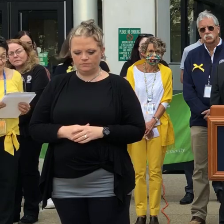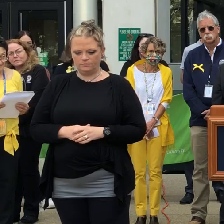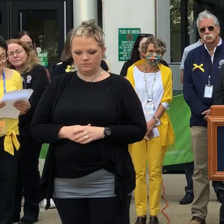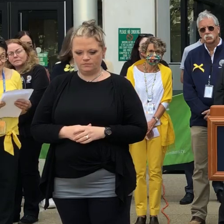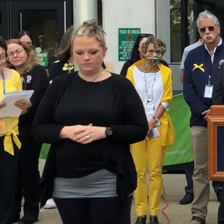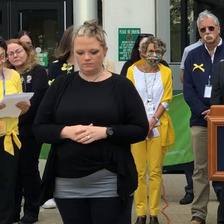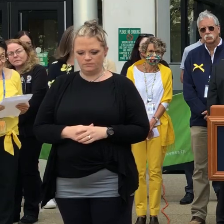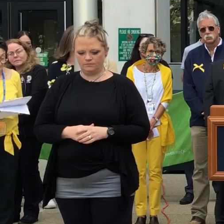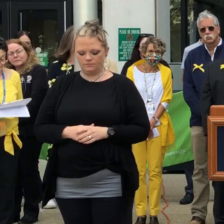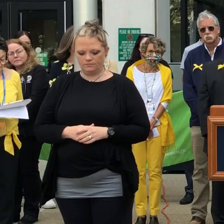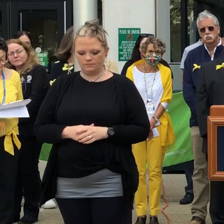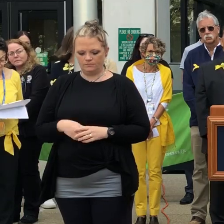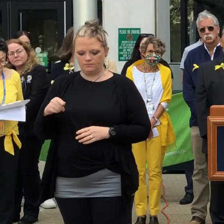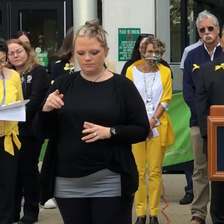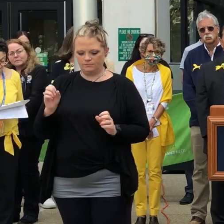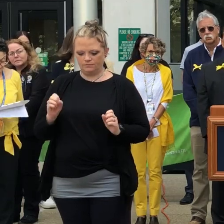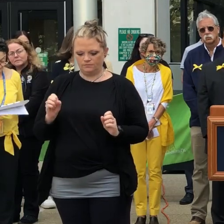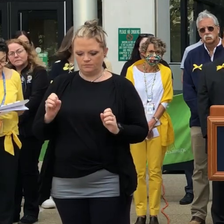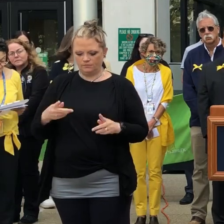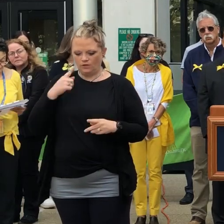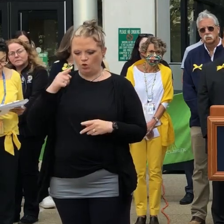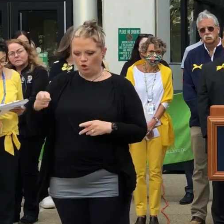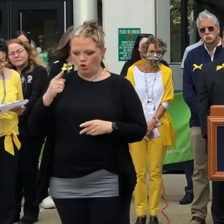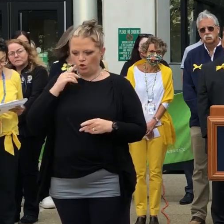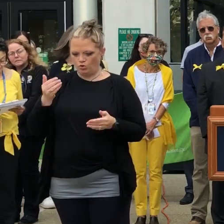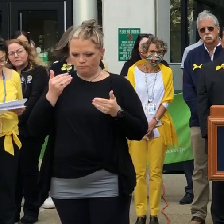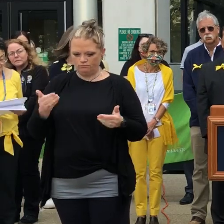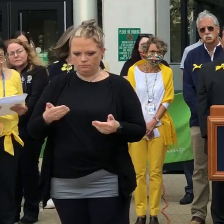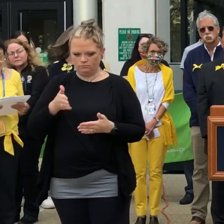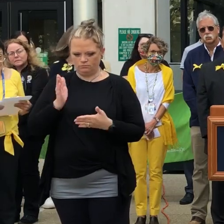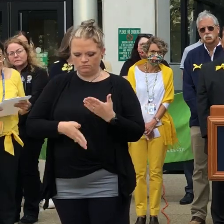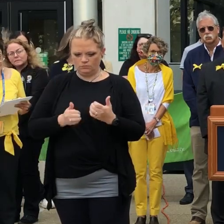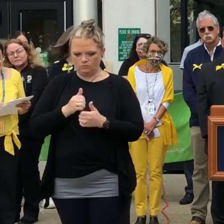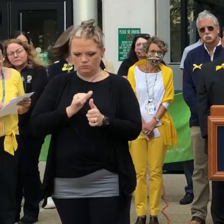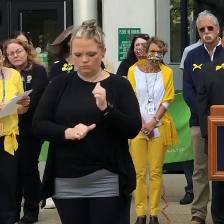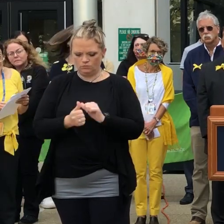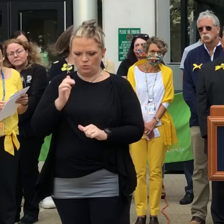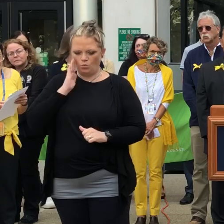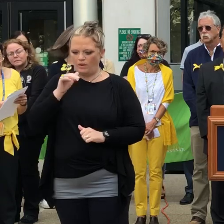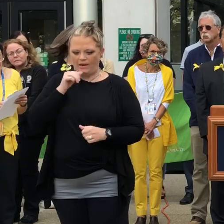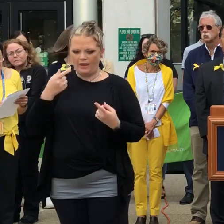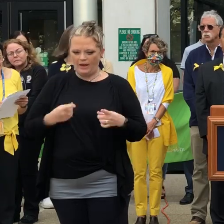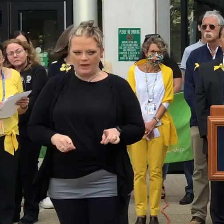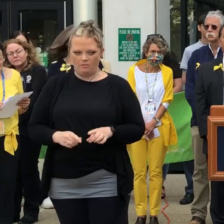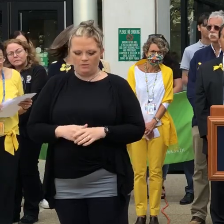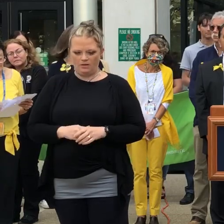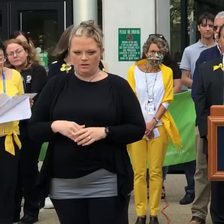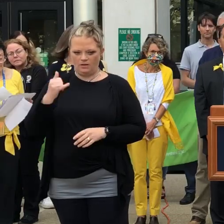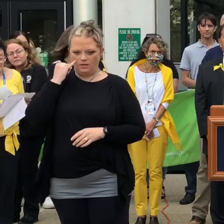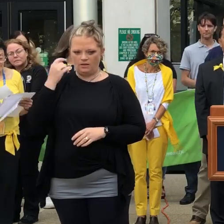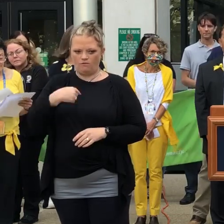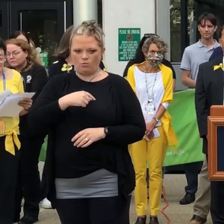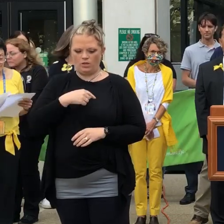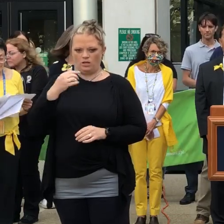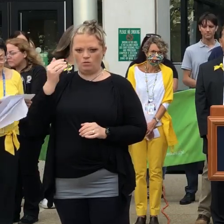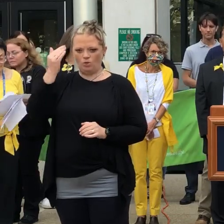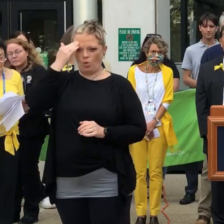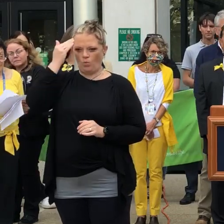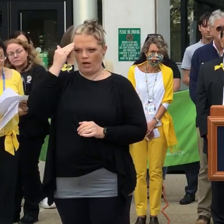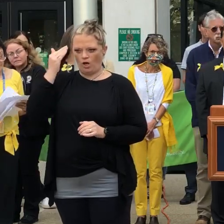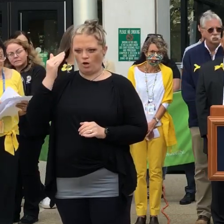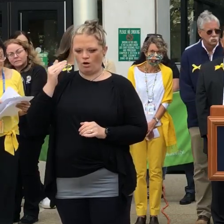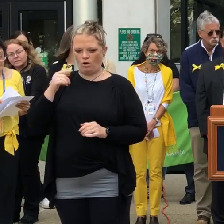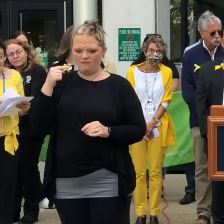The opportunity for her to complete suicide would not have happened if we had been aware of the Lethal